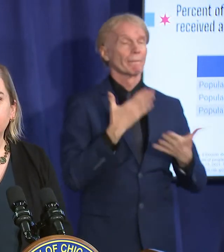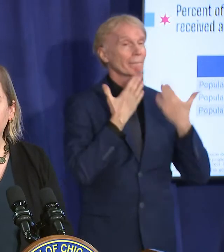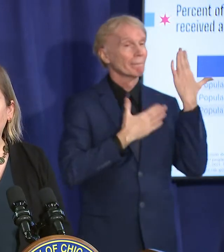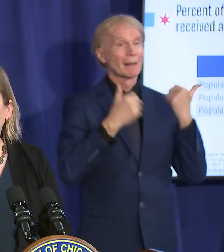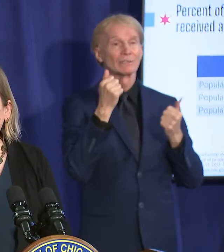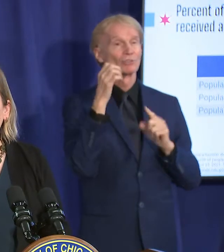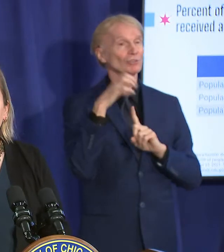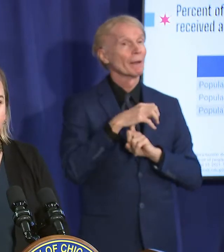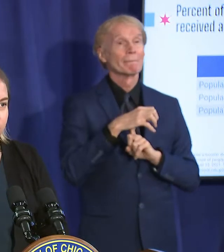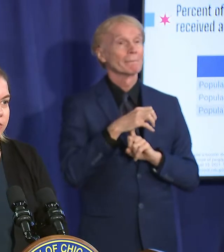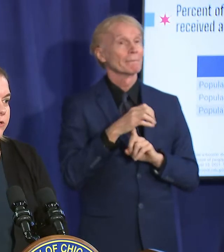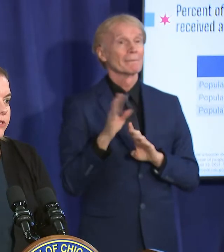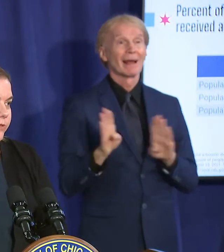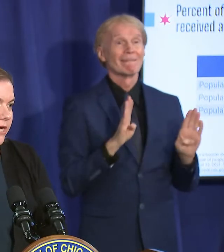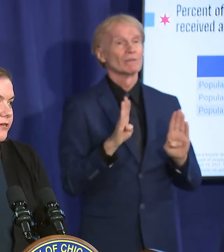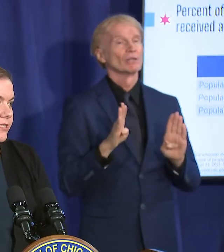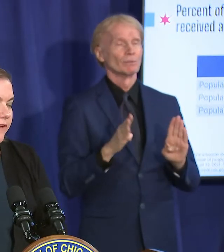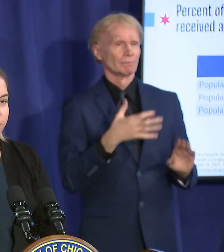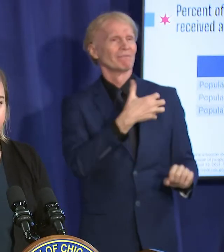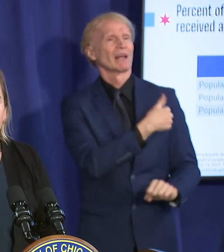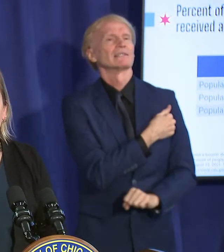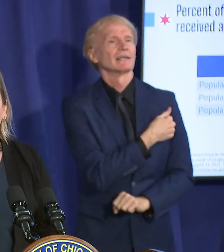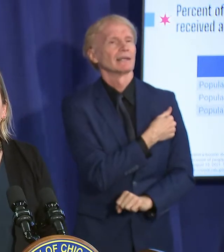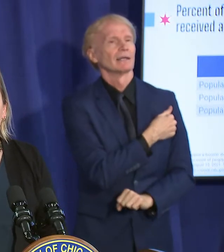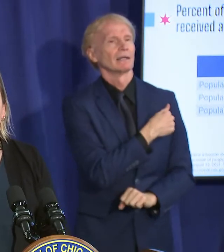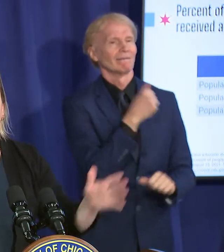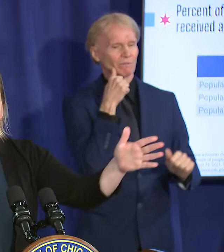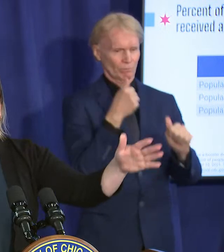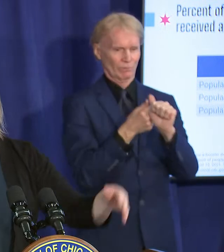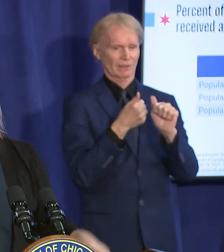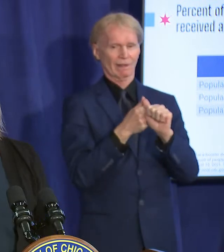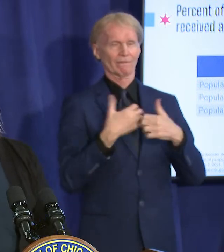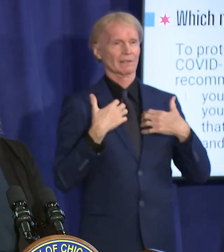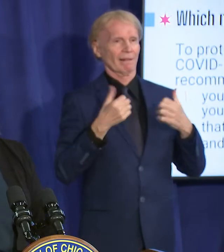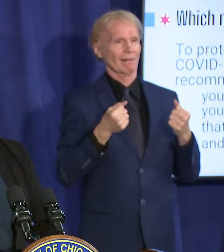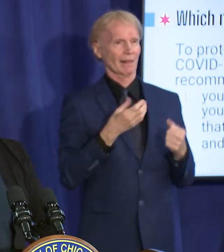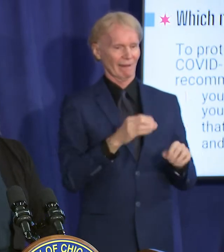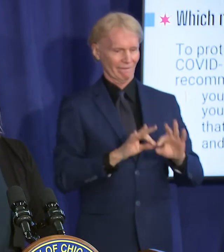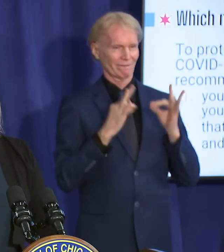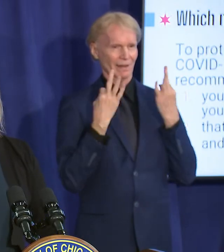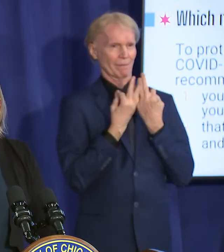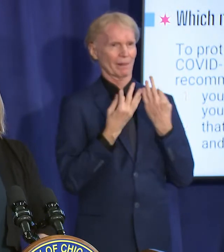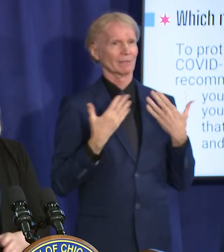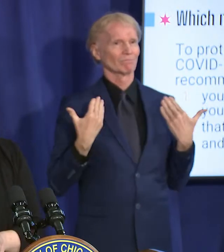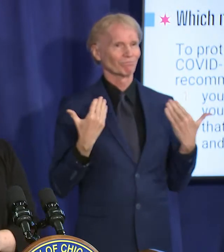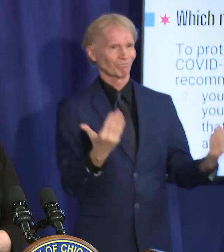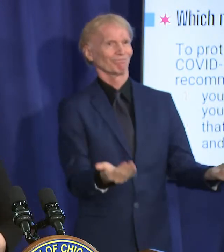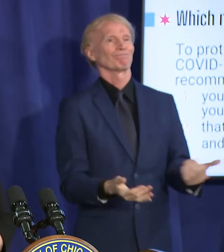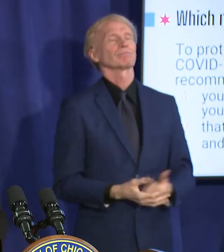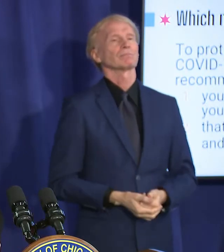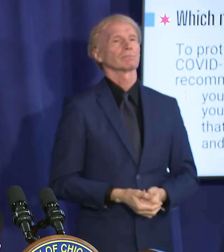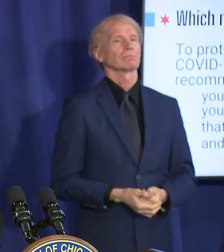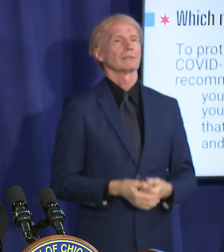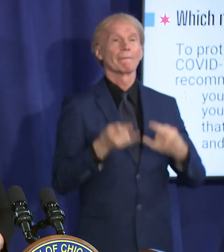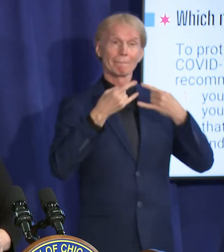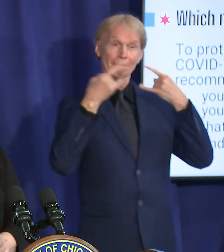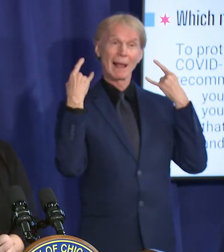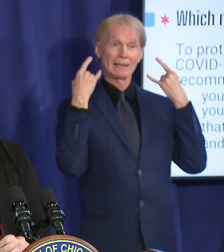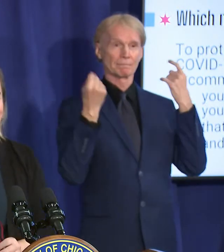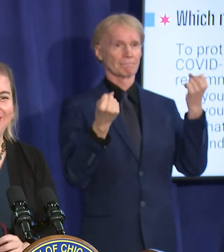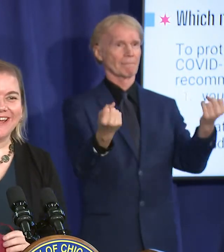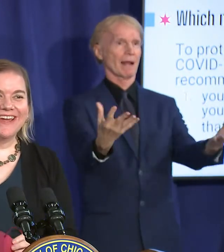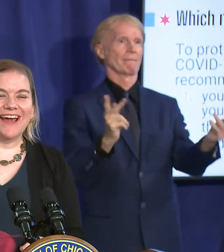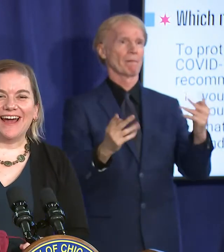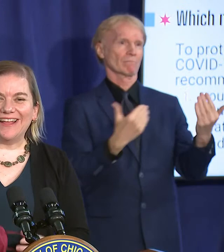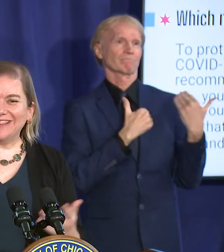the most important thing that you can do to protect yourself, your family, and get us through this. So which mask is best? I've been answering questions about